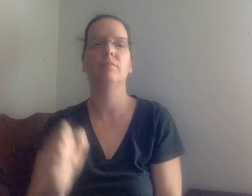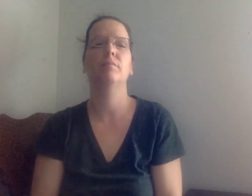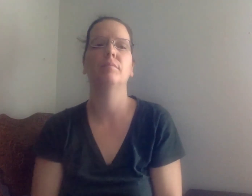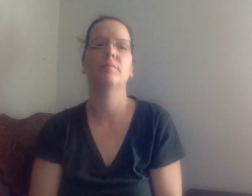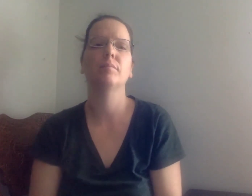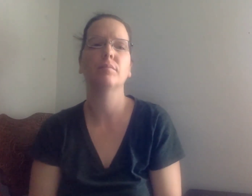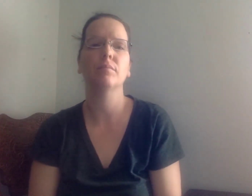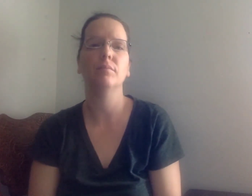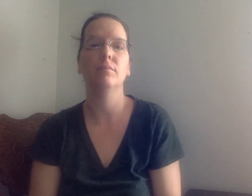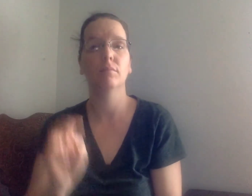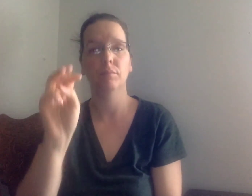adjectives.